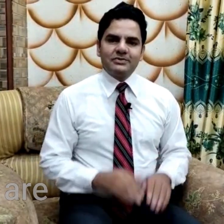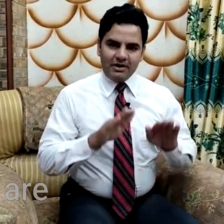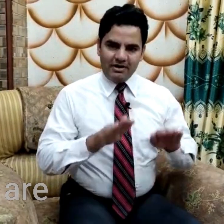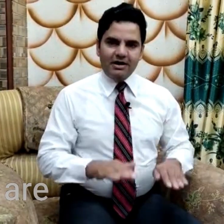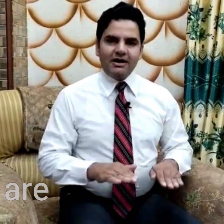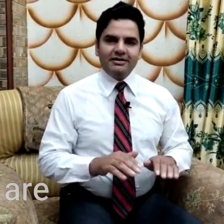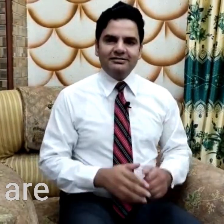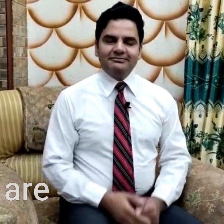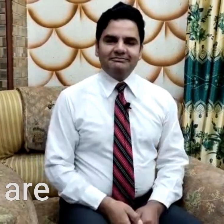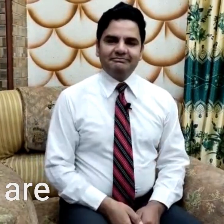are,